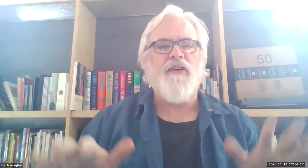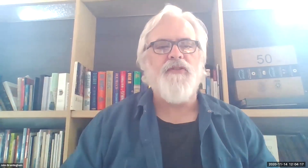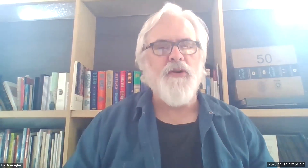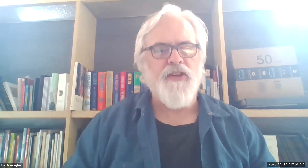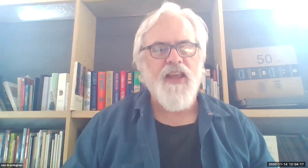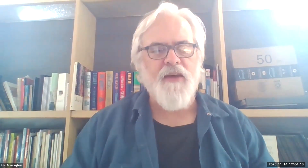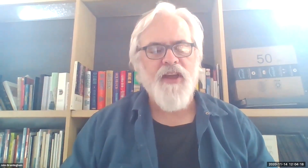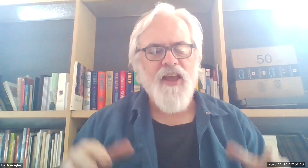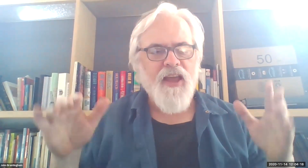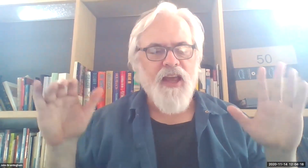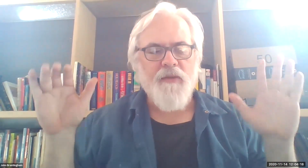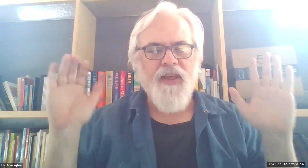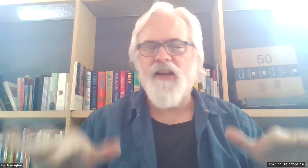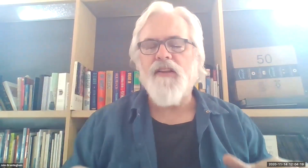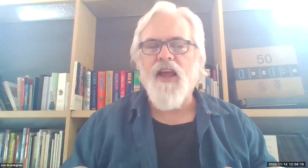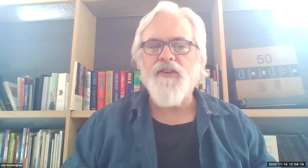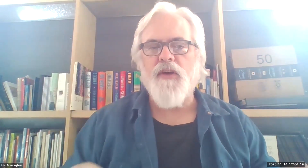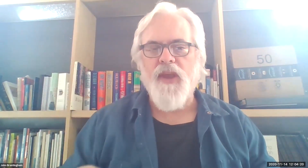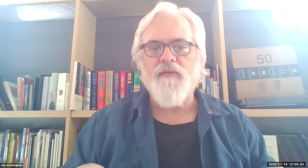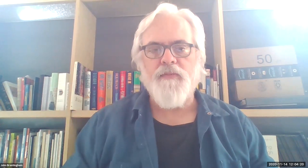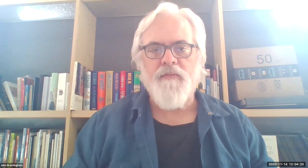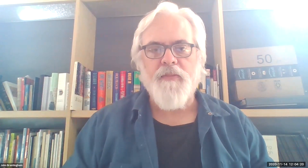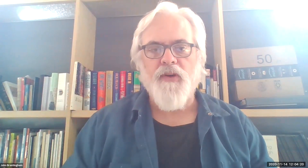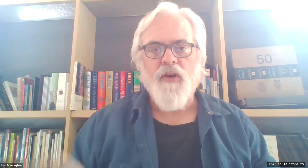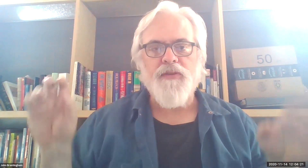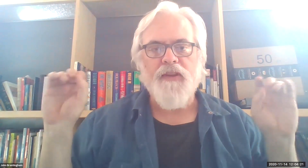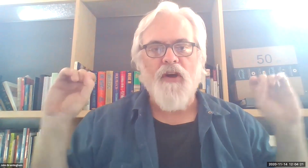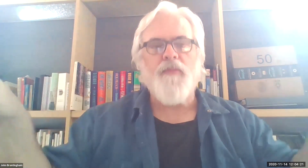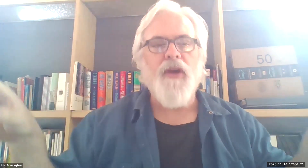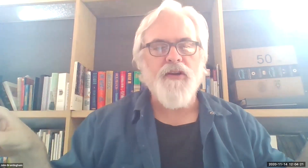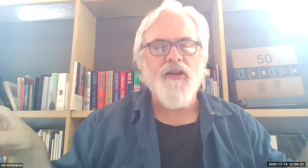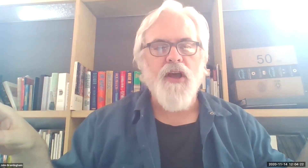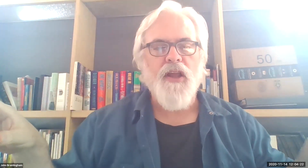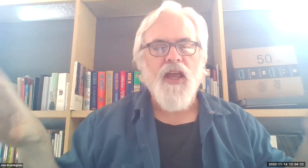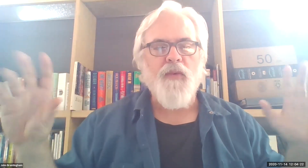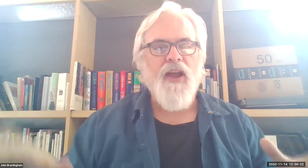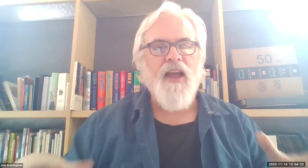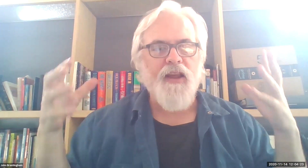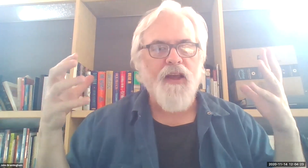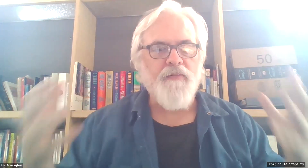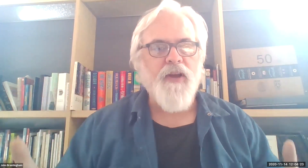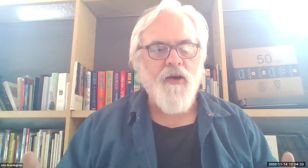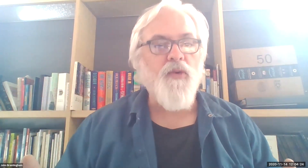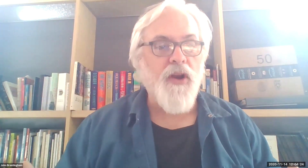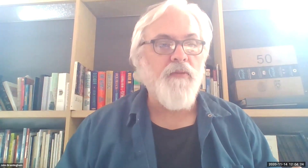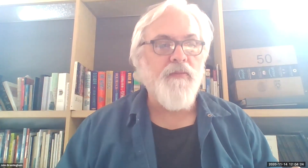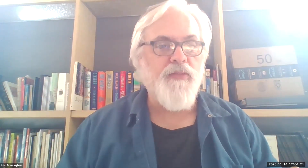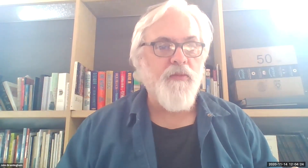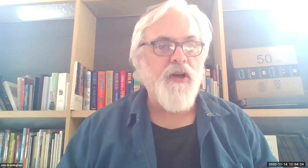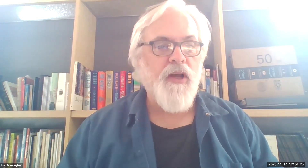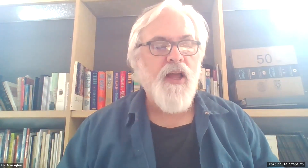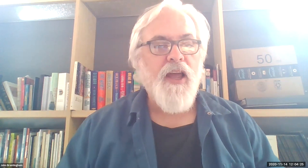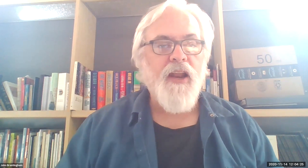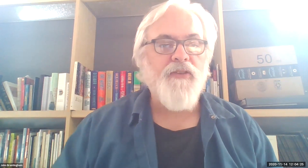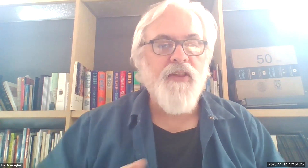was the host of the camp, and it'd been like 9 straight weeks of people, which means all the predators gone, and we were having a rodent